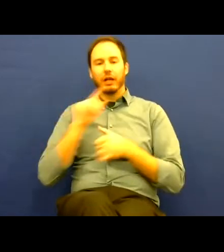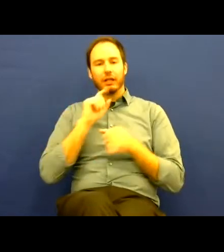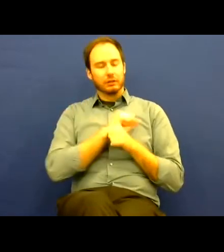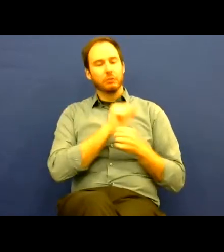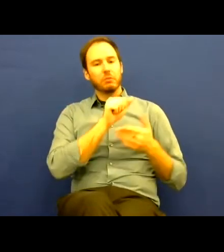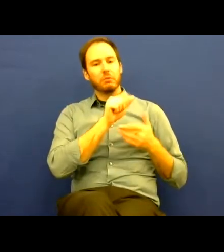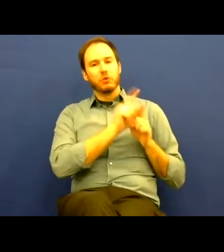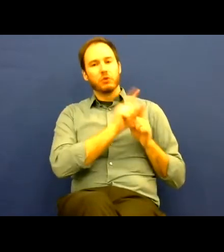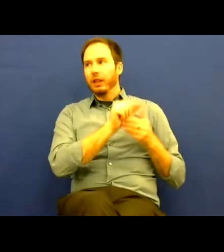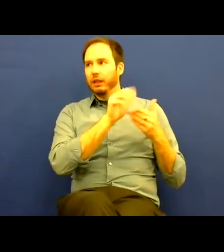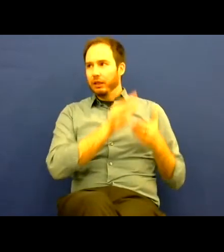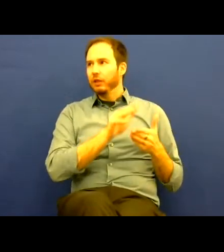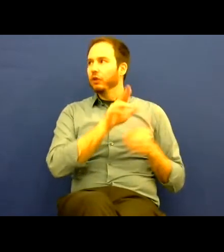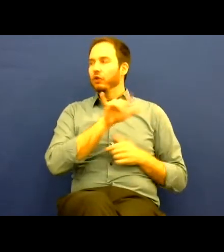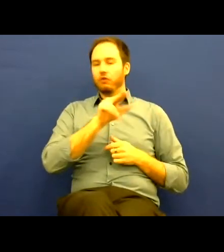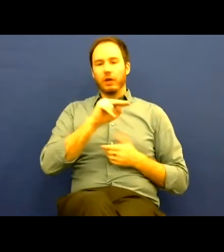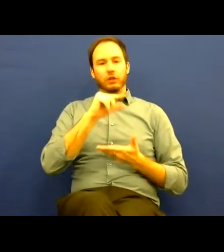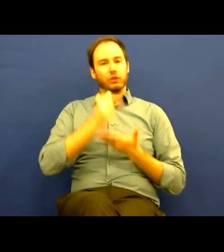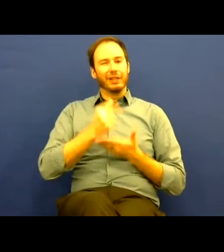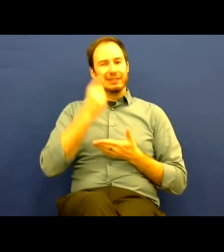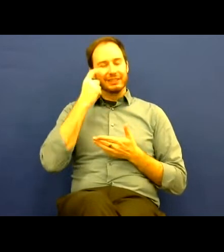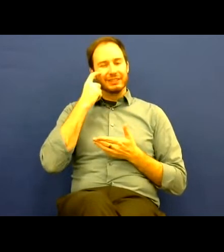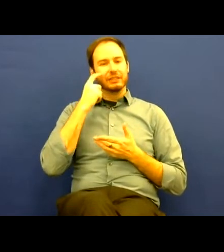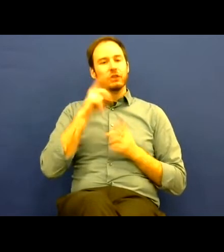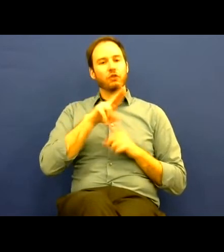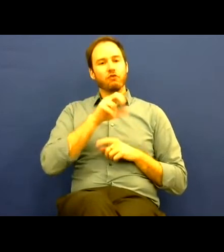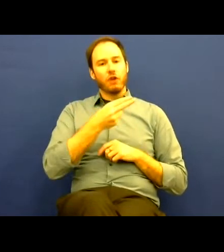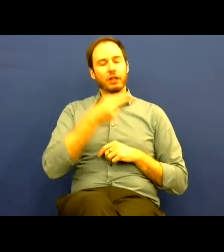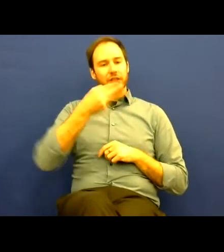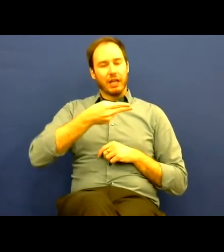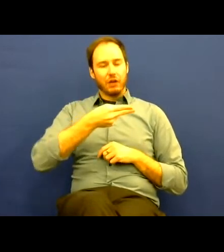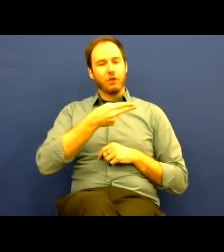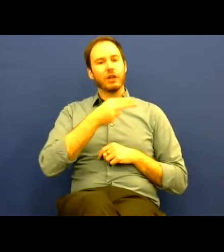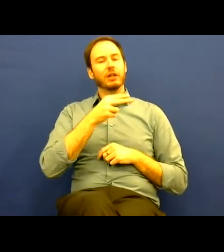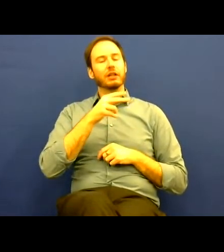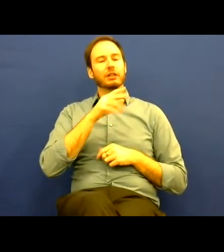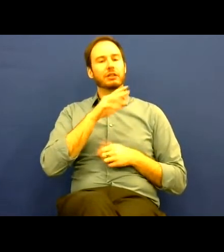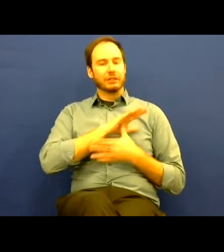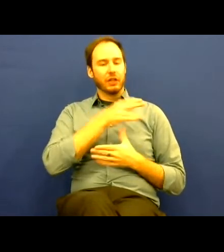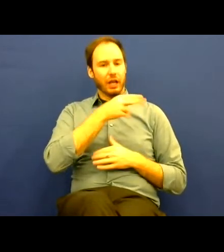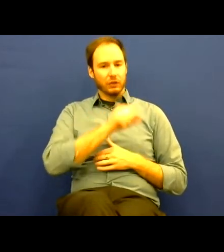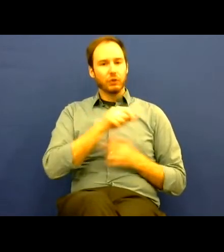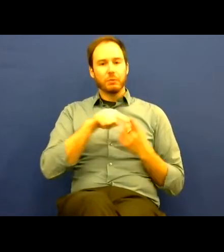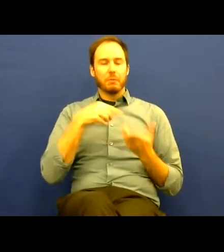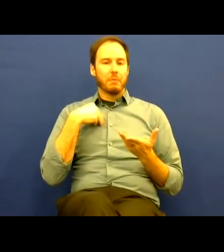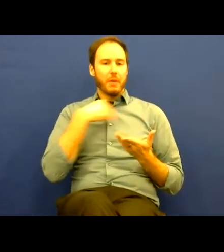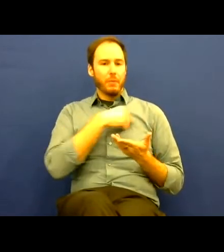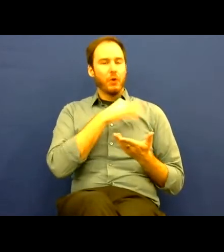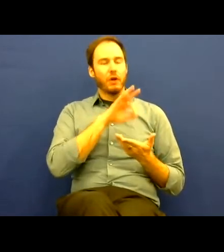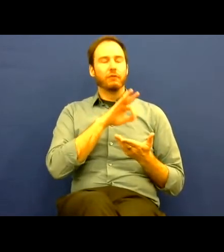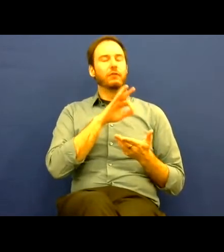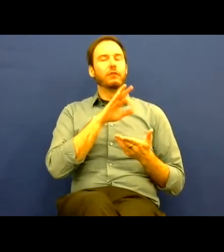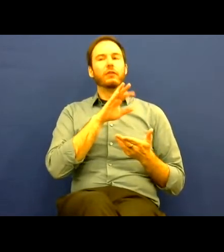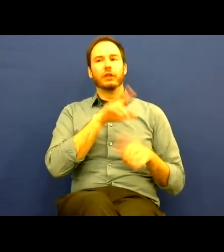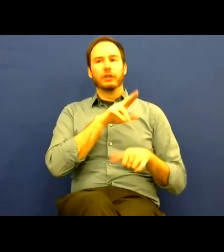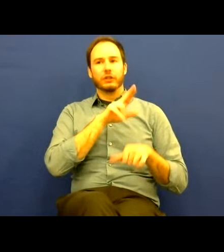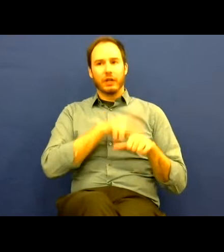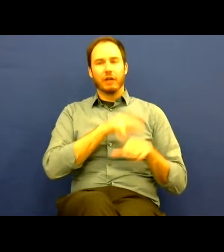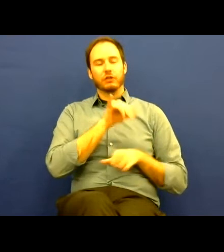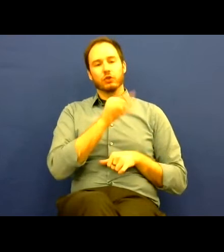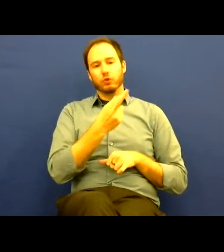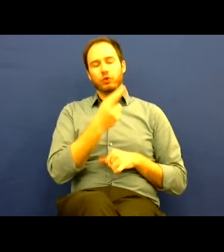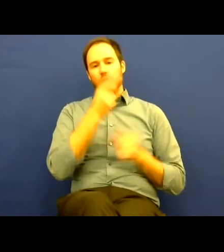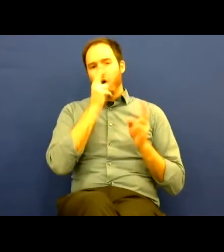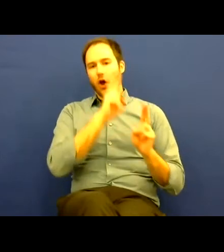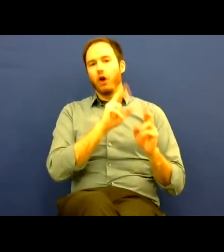whereas Ryan graduated this past spring from Rush Henrietta Senior High School as a member of the National Junior Honor